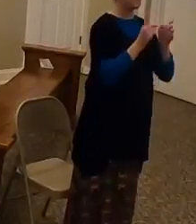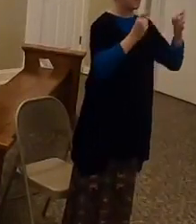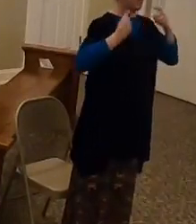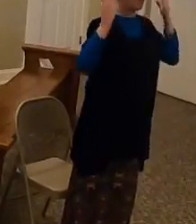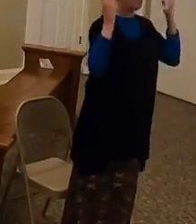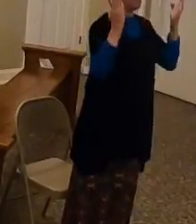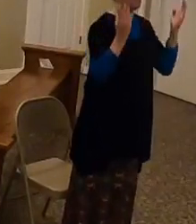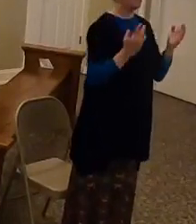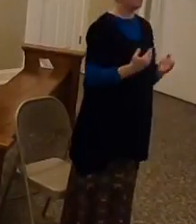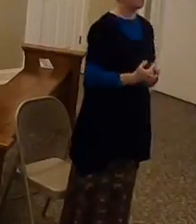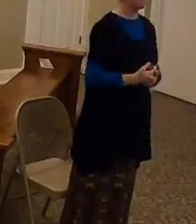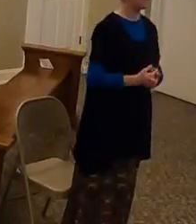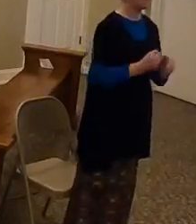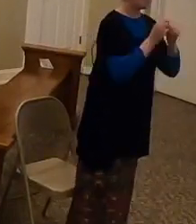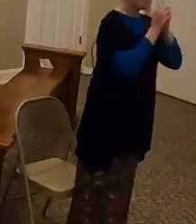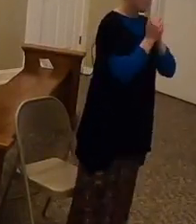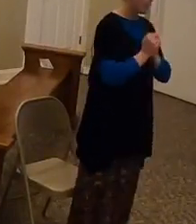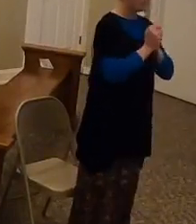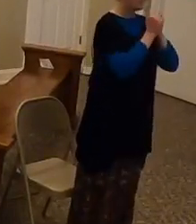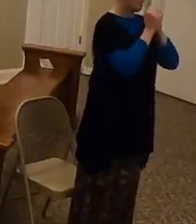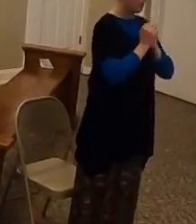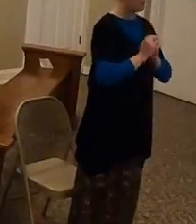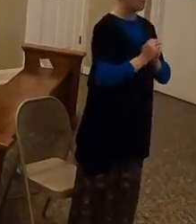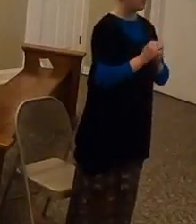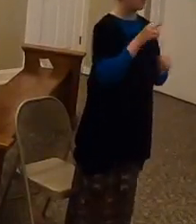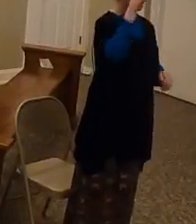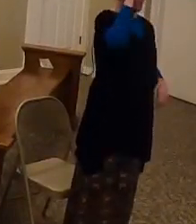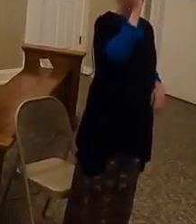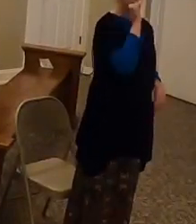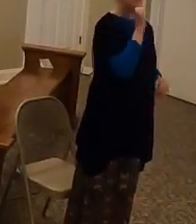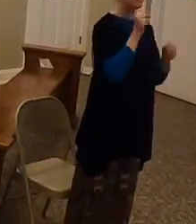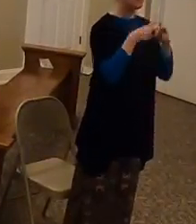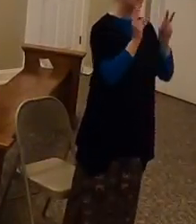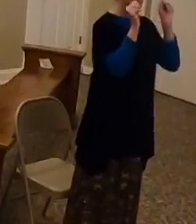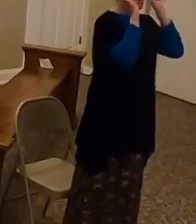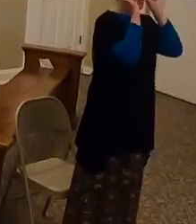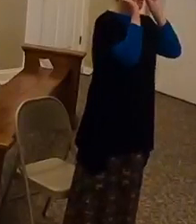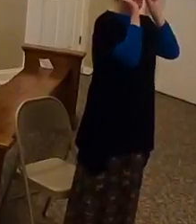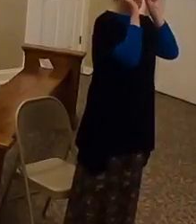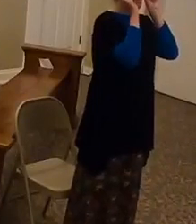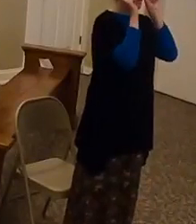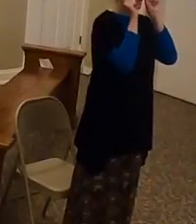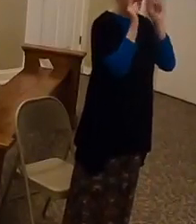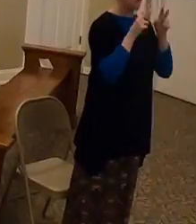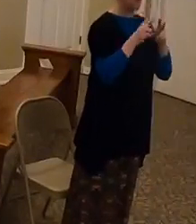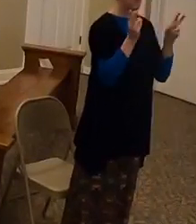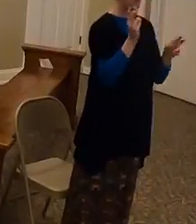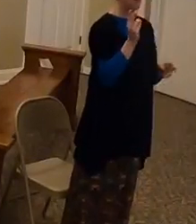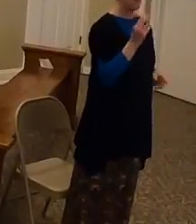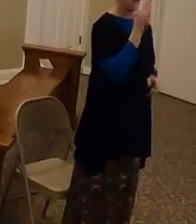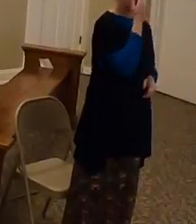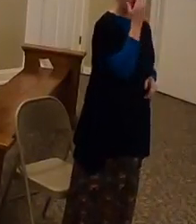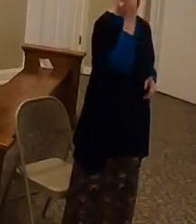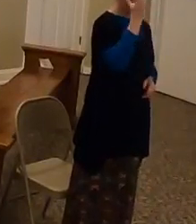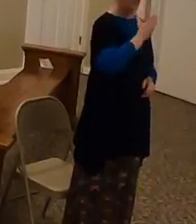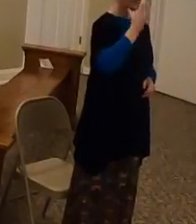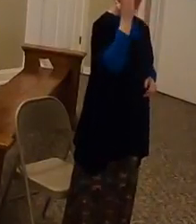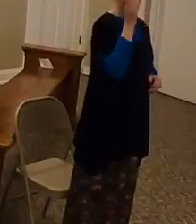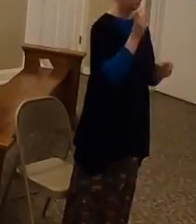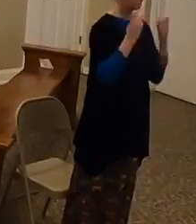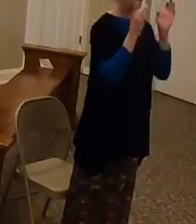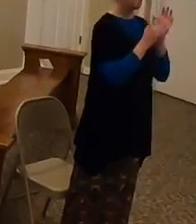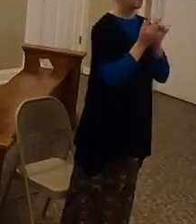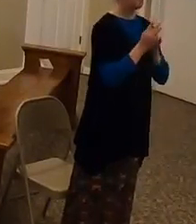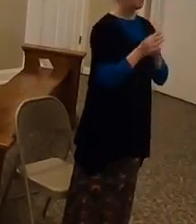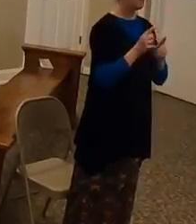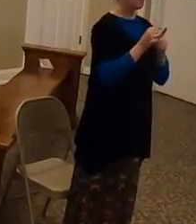Jesus. Hallelujah. Amen, amen. He is so amazing. He's so wonderful. Yes. Hallelujah, Jesus.